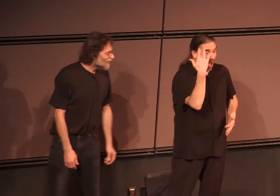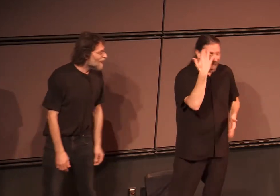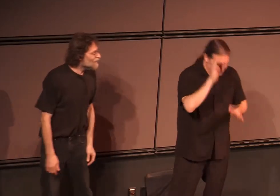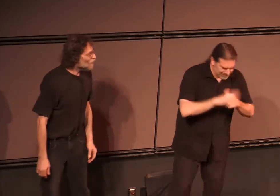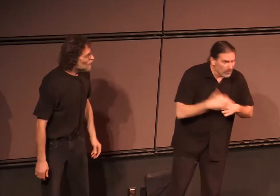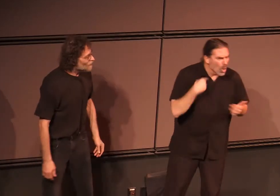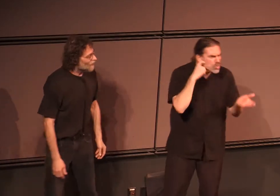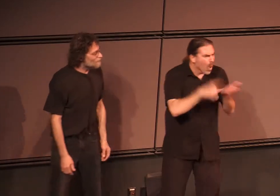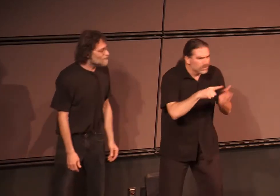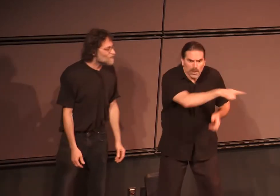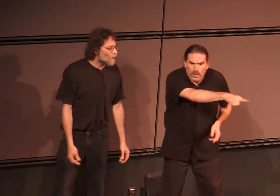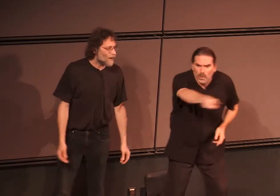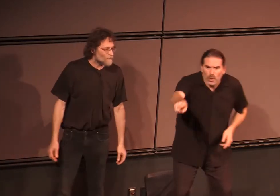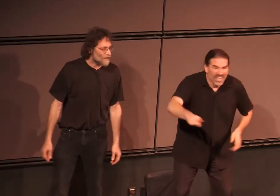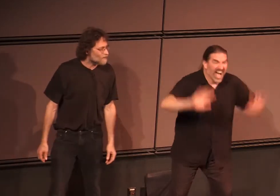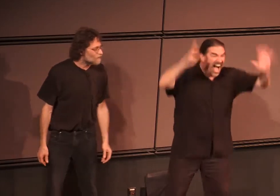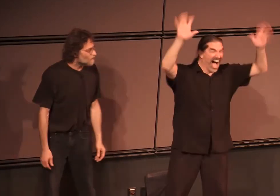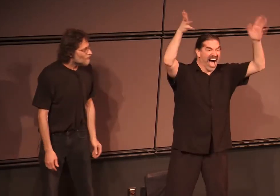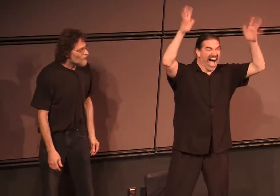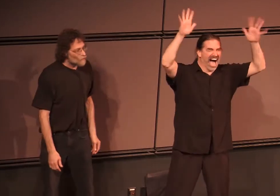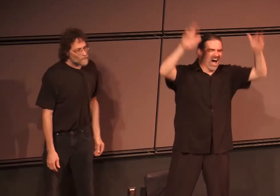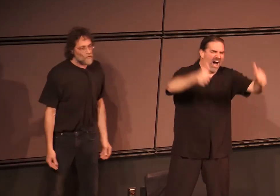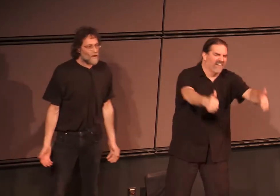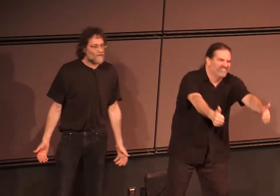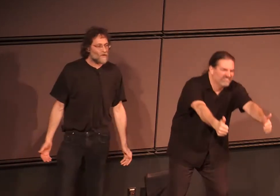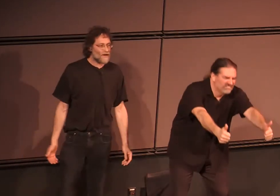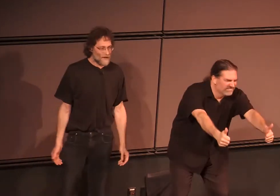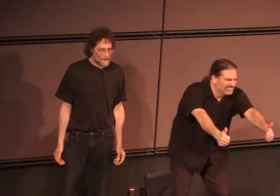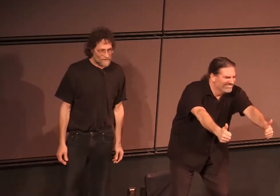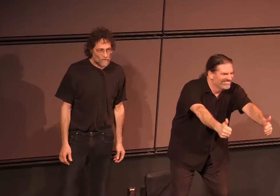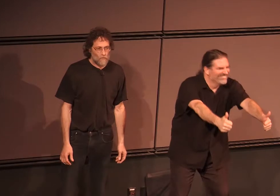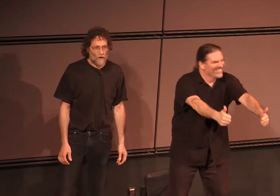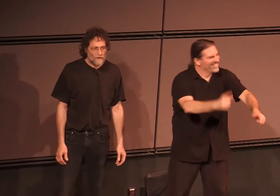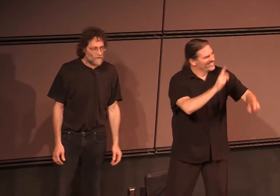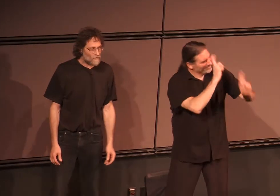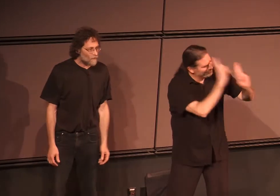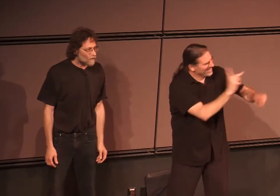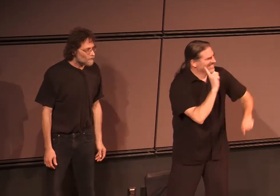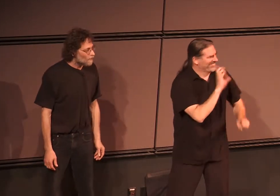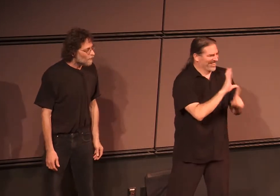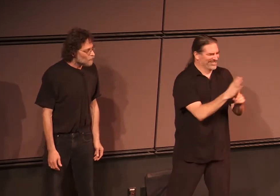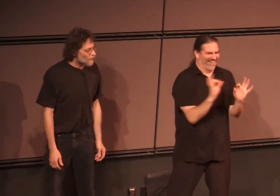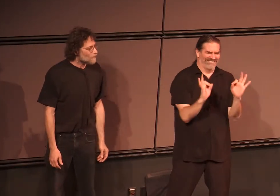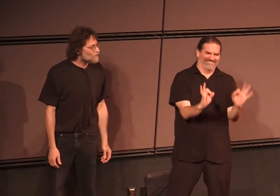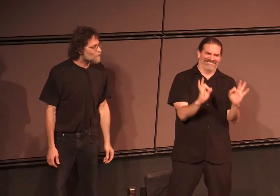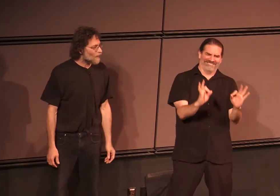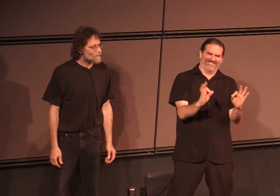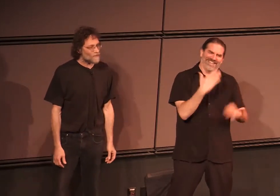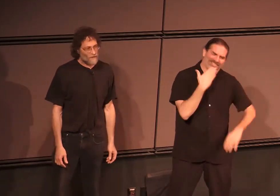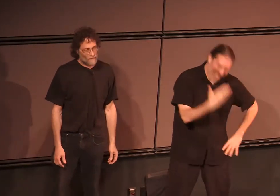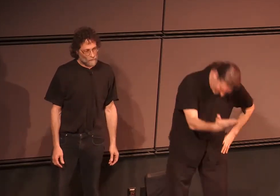Anyway, okay, this is why I'm telling you this. When you wave your hands, it's wonderful, great respect for the deaf